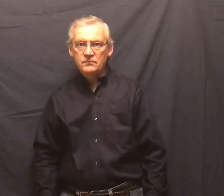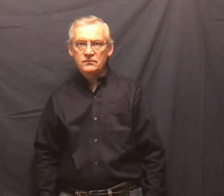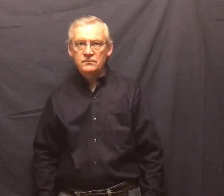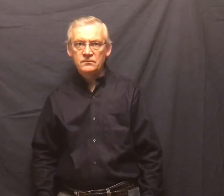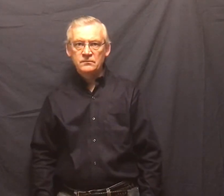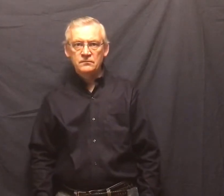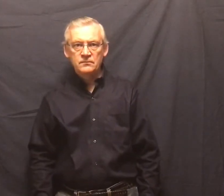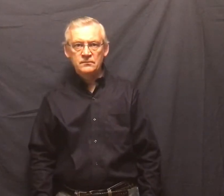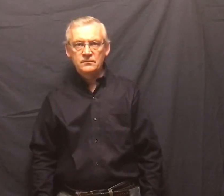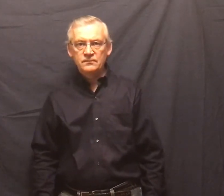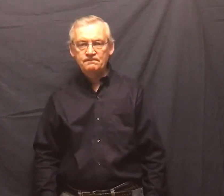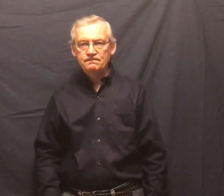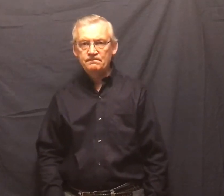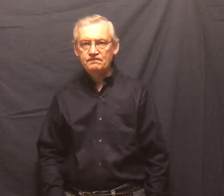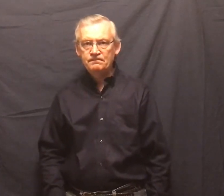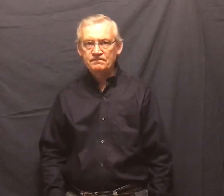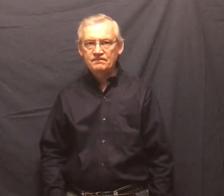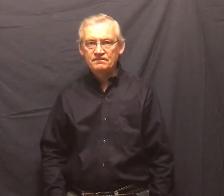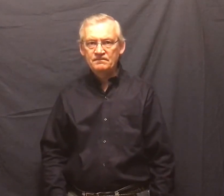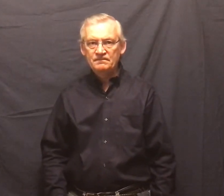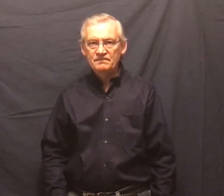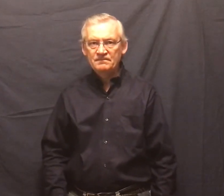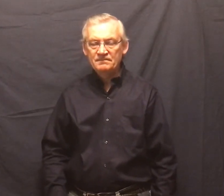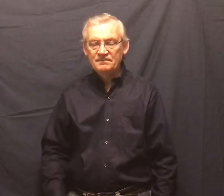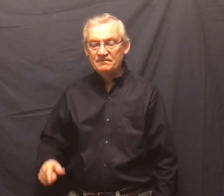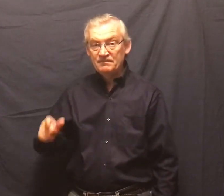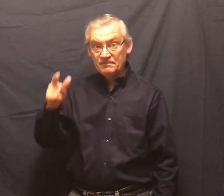Lenny said, "Tell about that place, George."